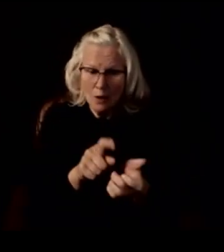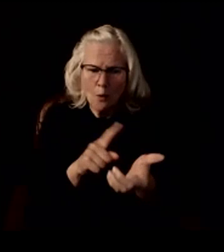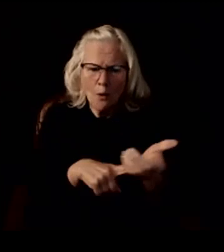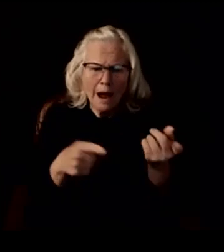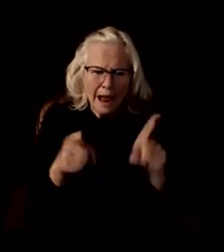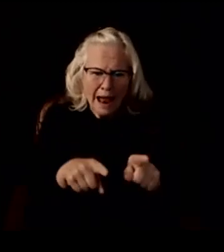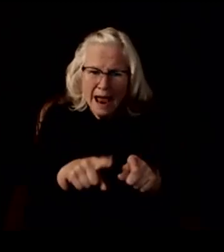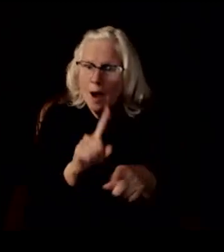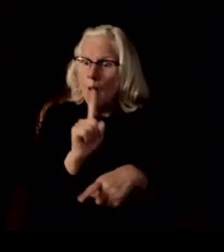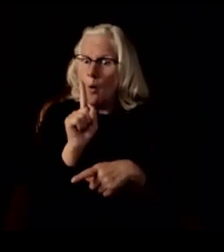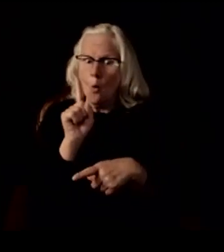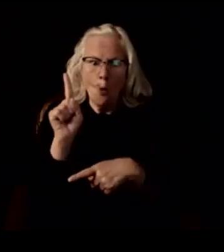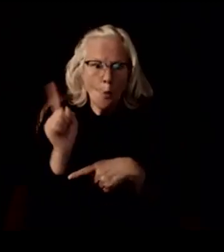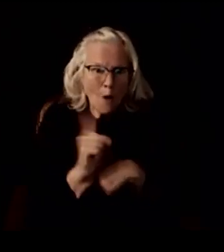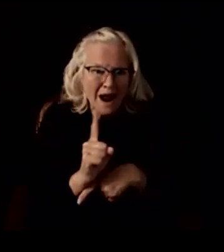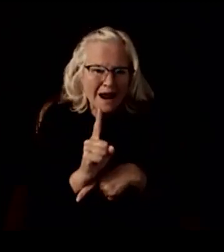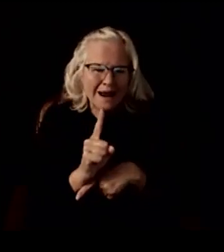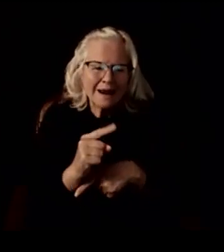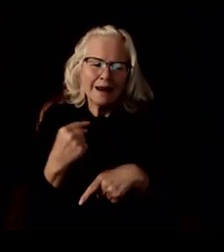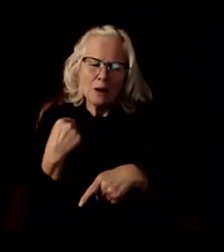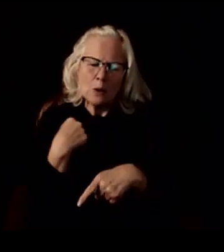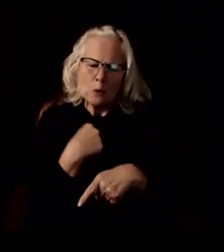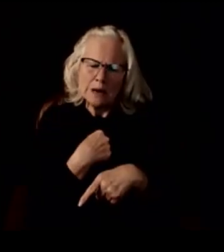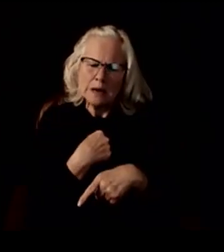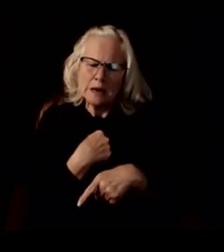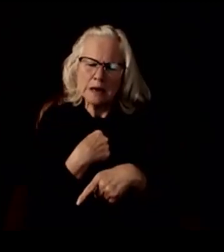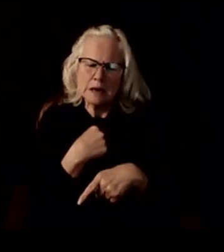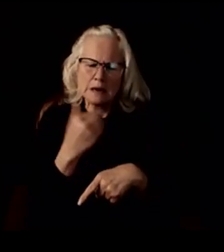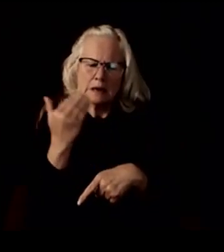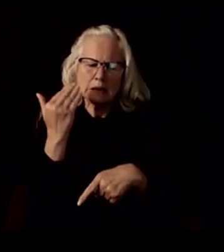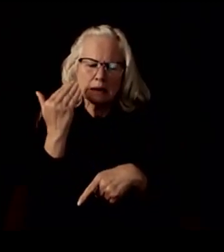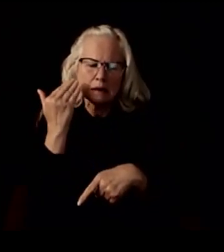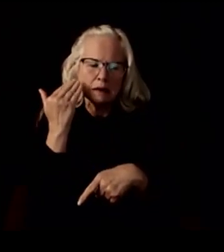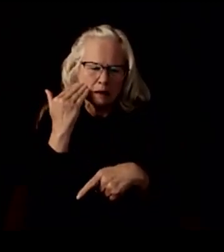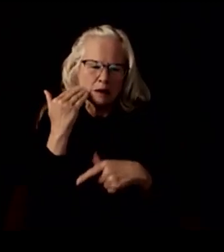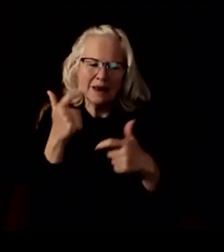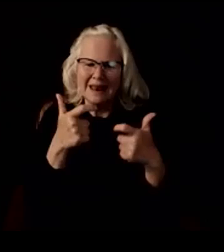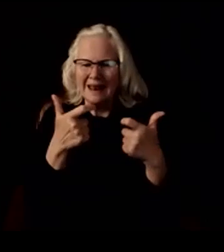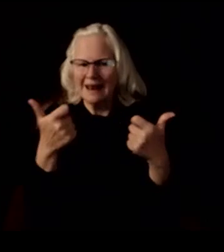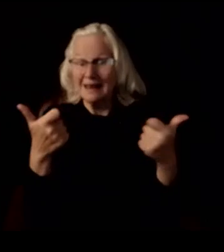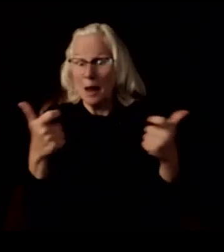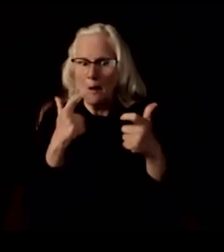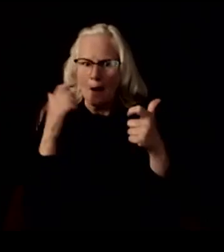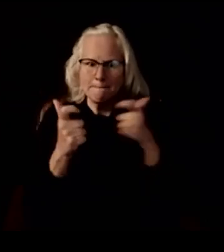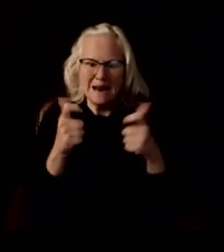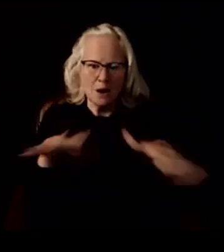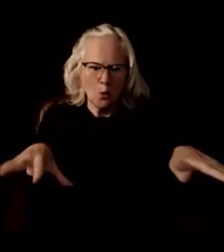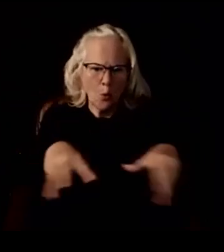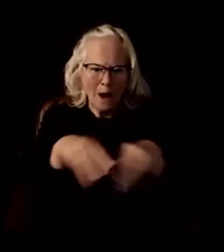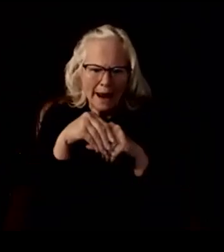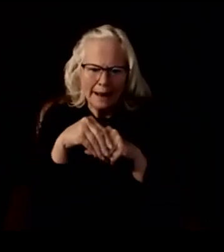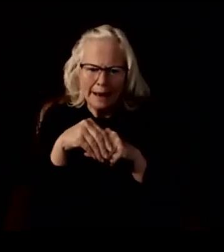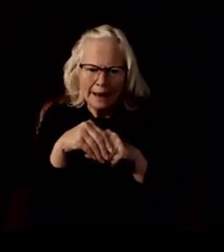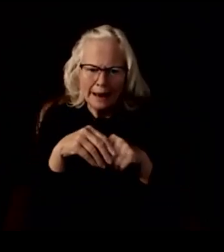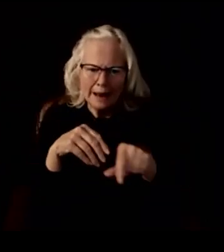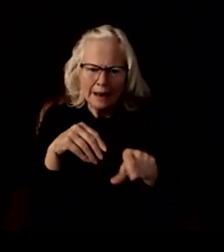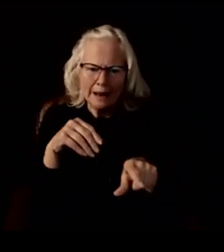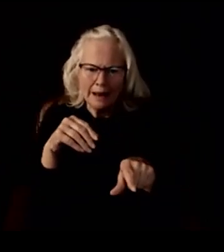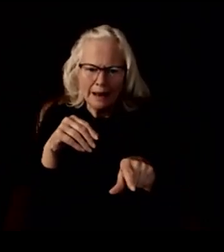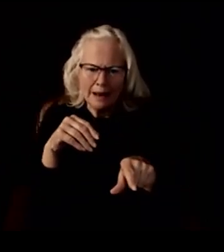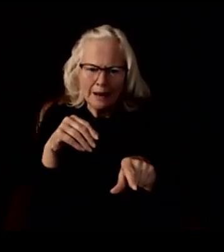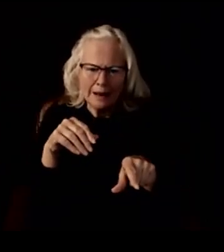Certainly, we know that there was a large wedding in Lyon County. Obviously, we've been